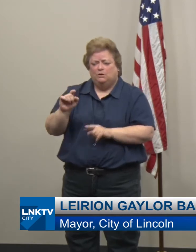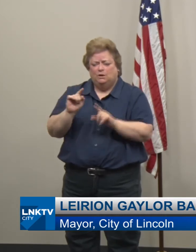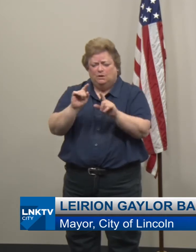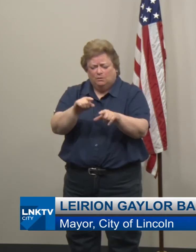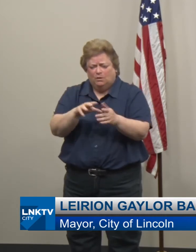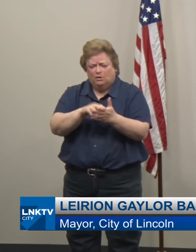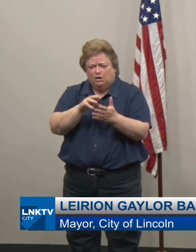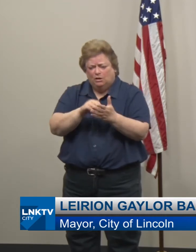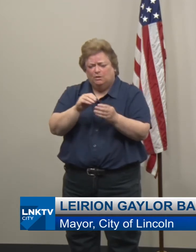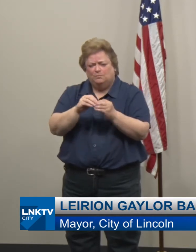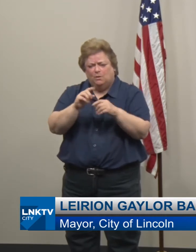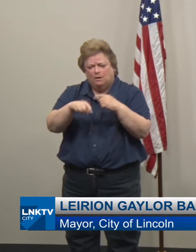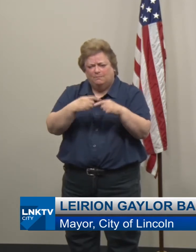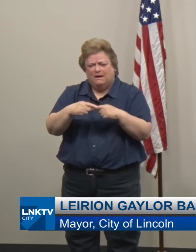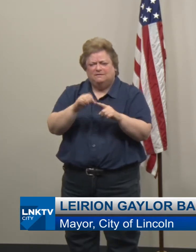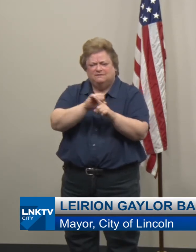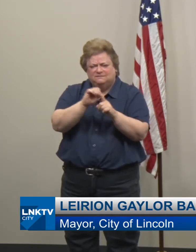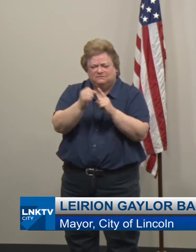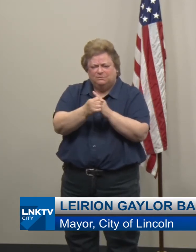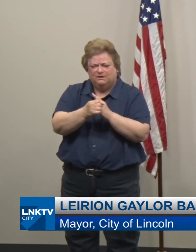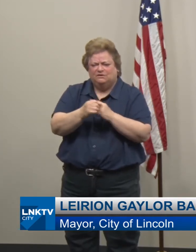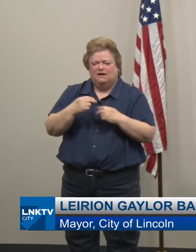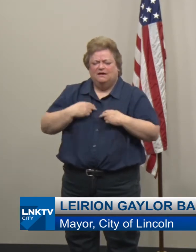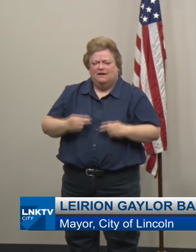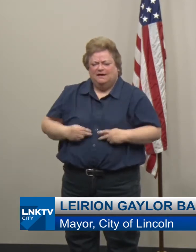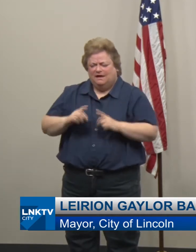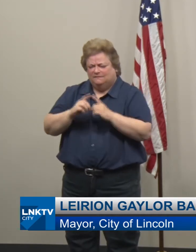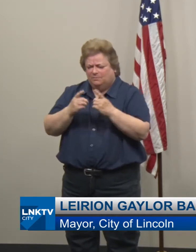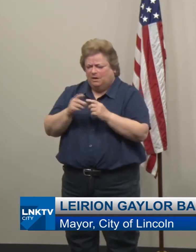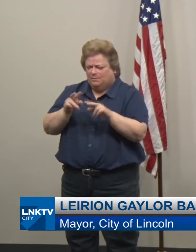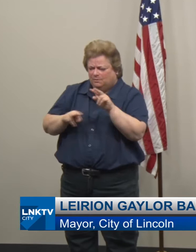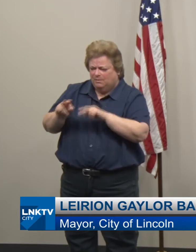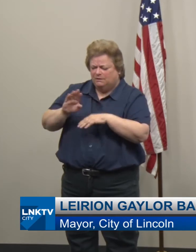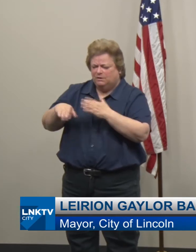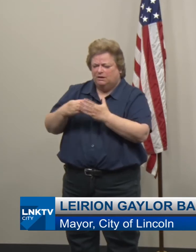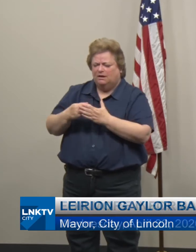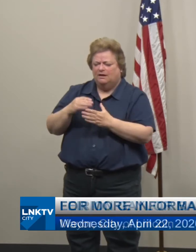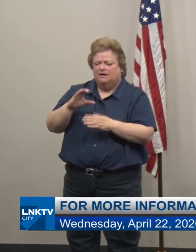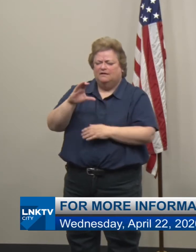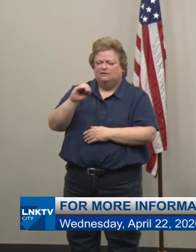the situation and the health department's monitoring of cases. That, again, is at